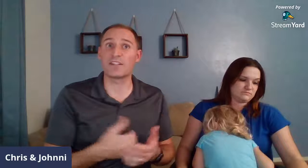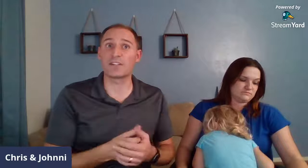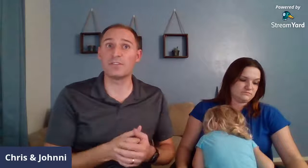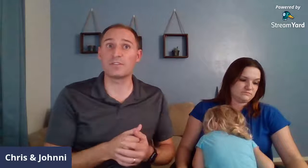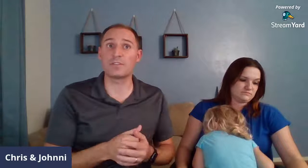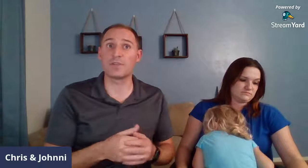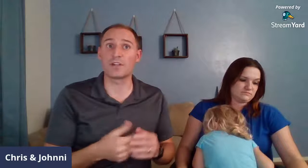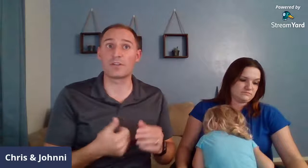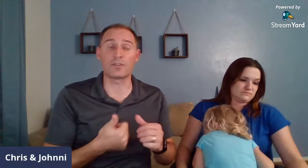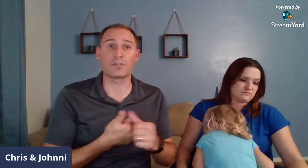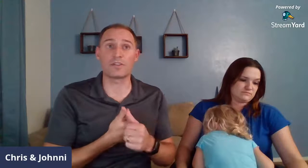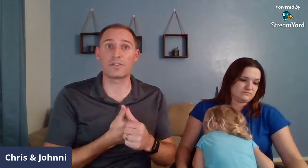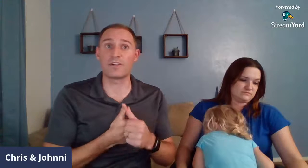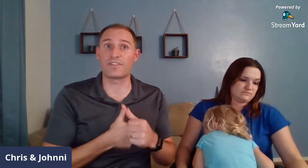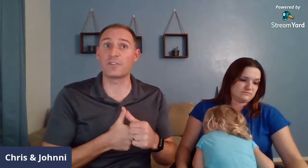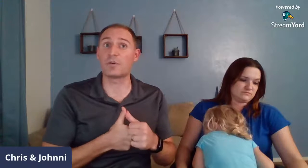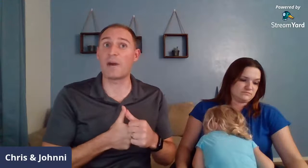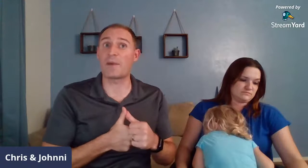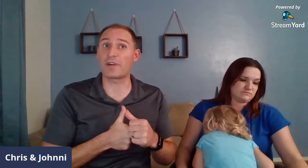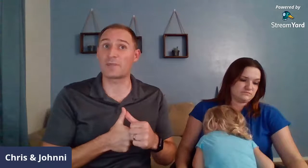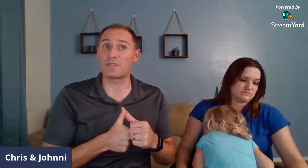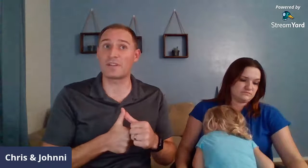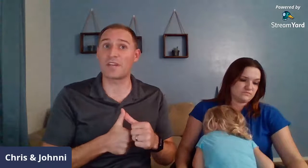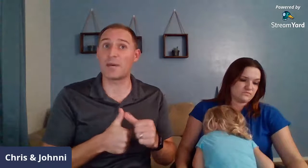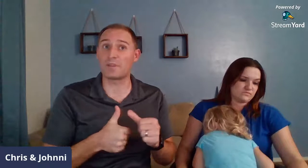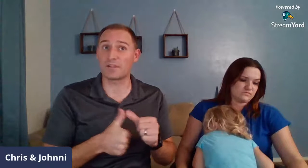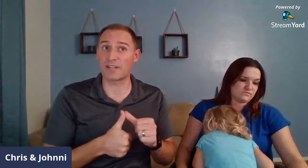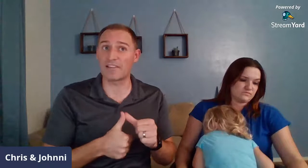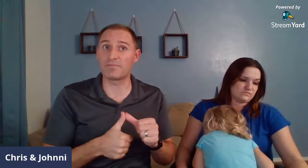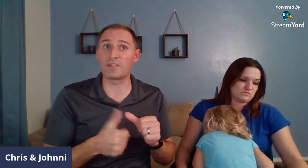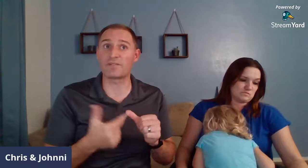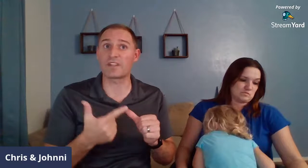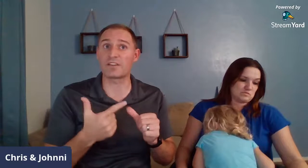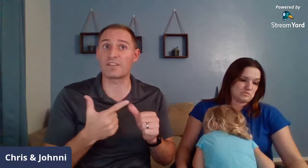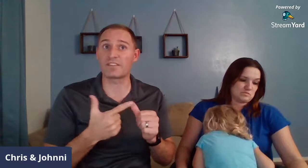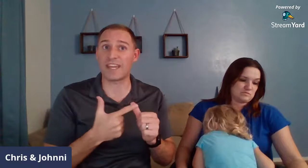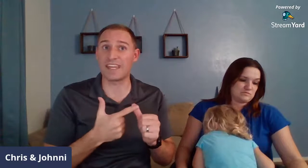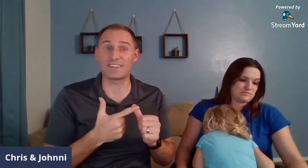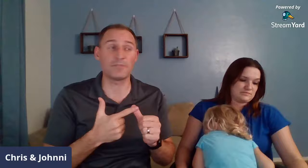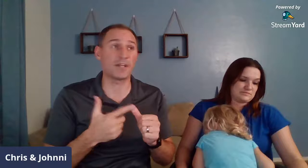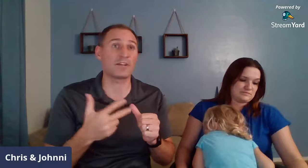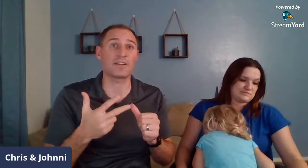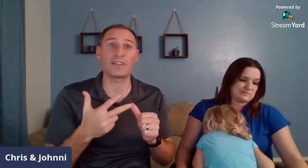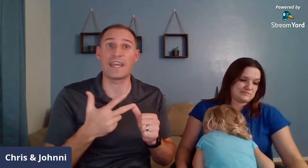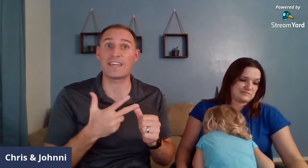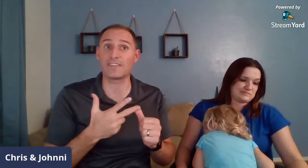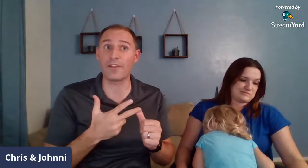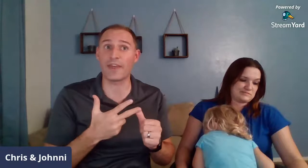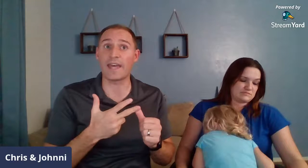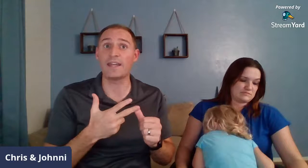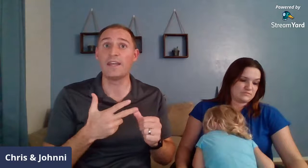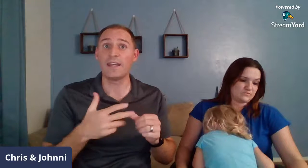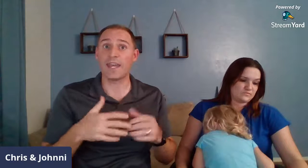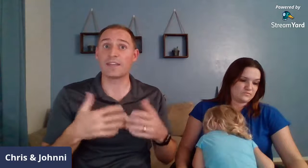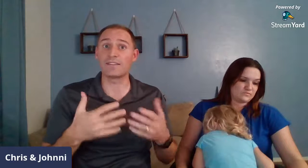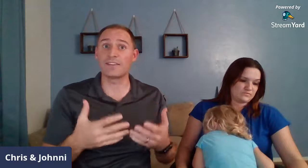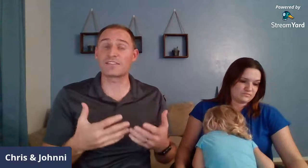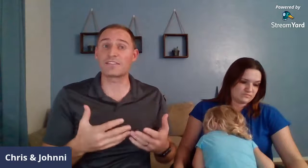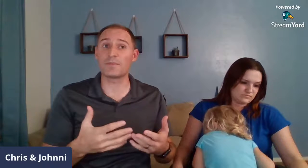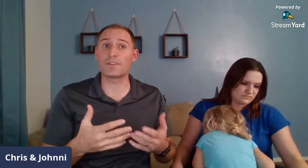on YouTube, a few will pop right up to the top. You'll have Bill Vickers, ASL Meredith, ASL that, and these are some of the